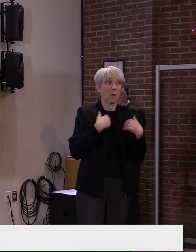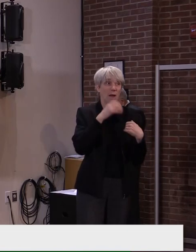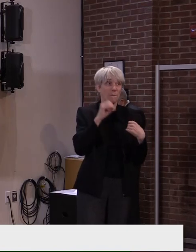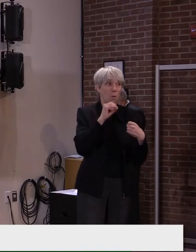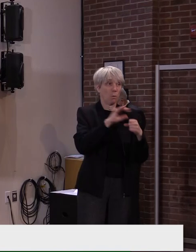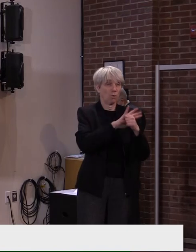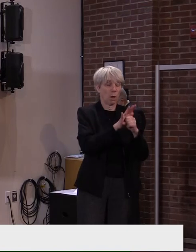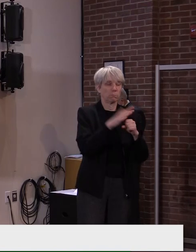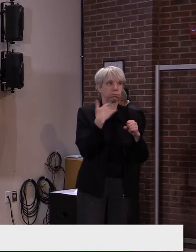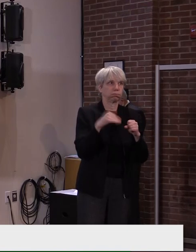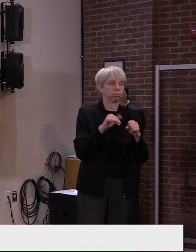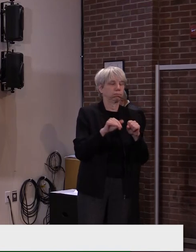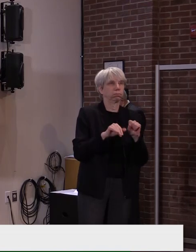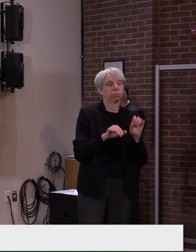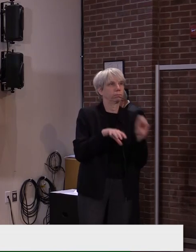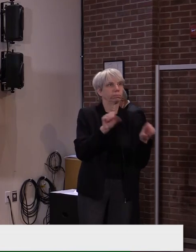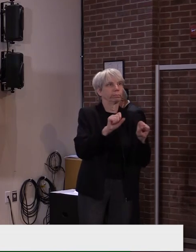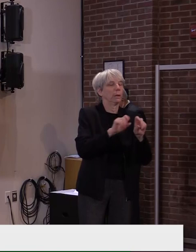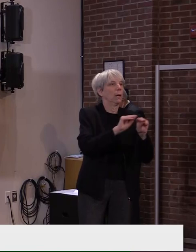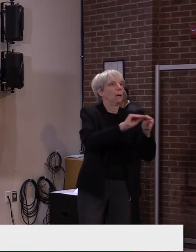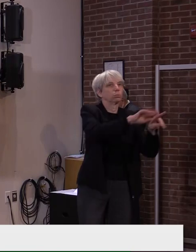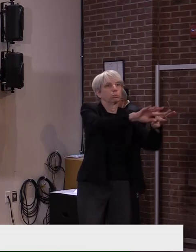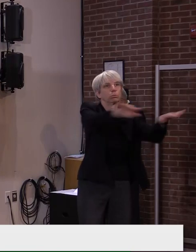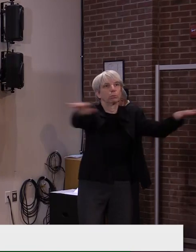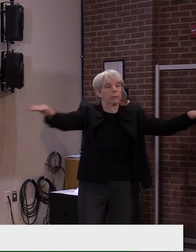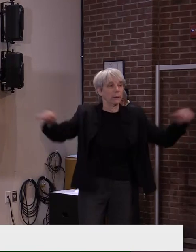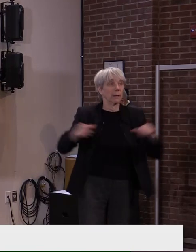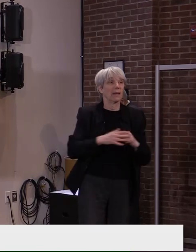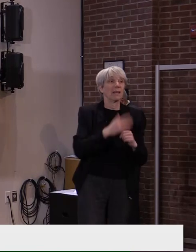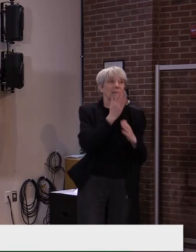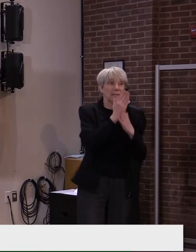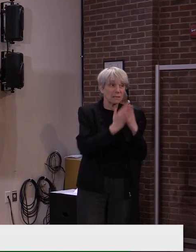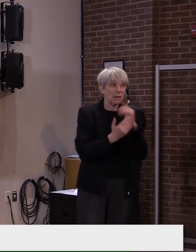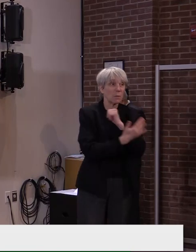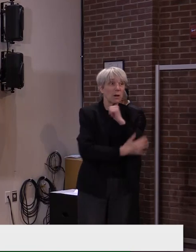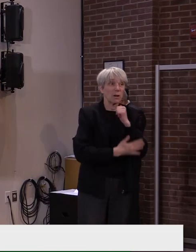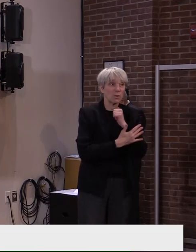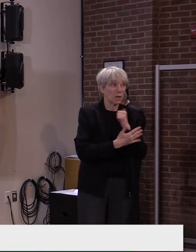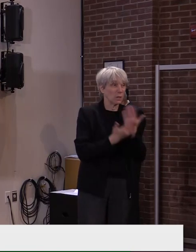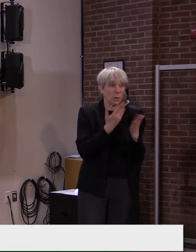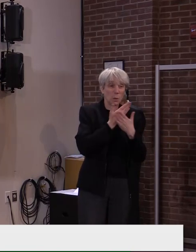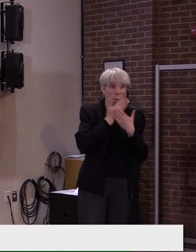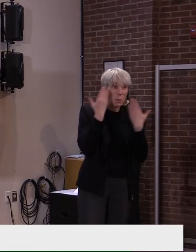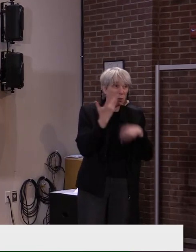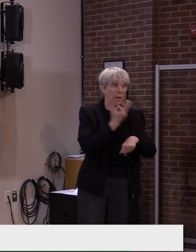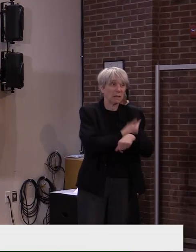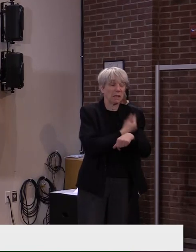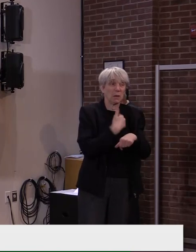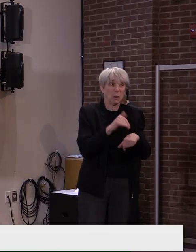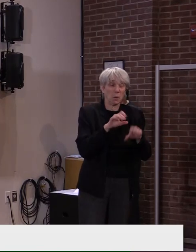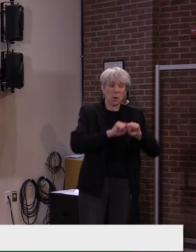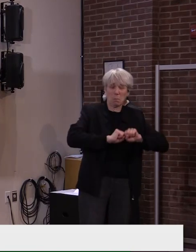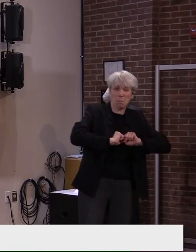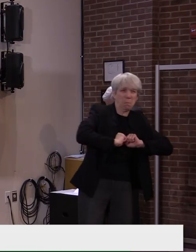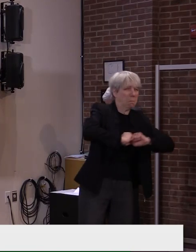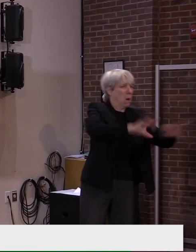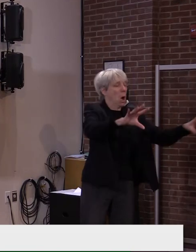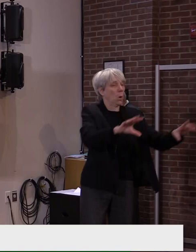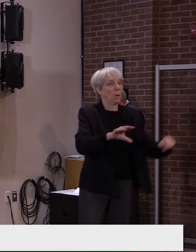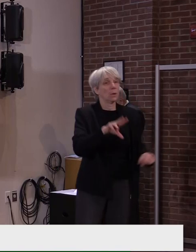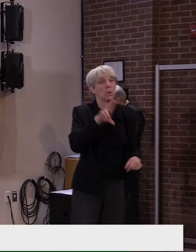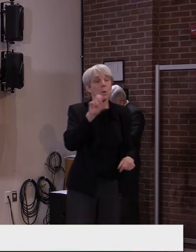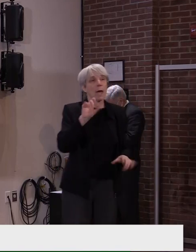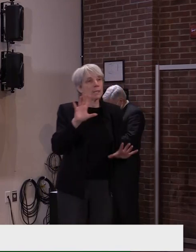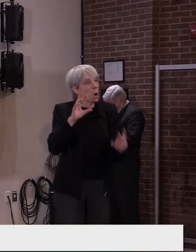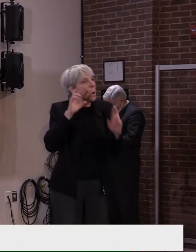and from other parts of the world may actually race through the population. It remains to be seen if that will be true here in the United